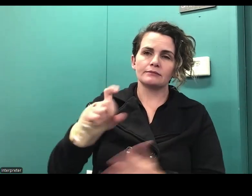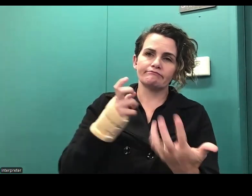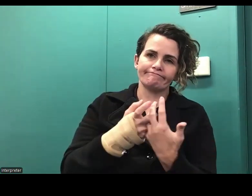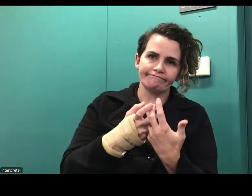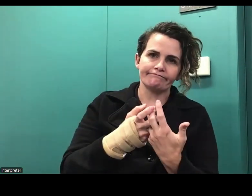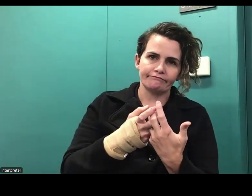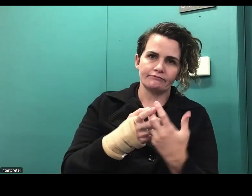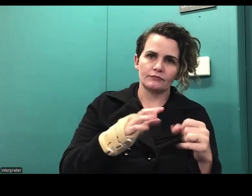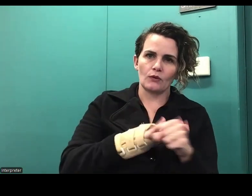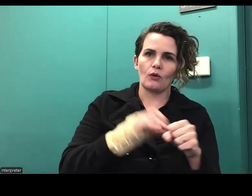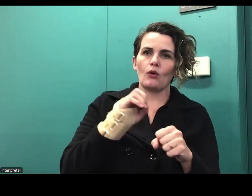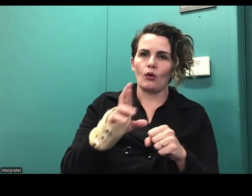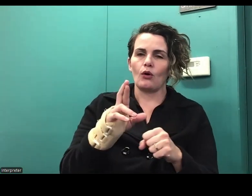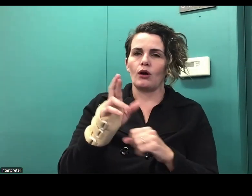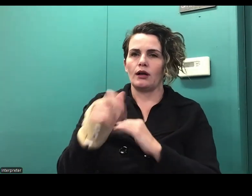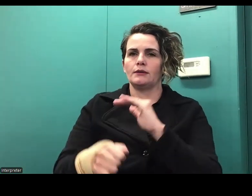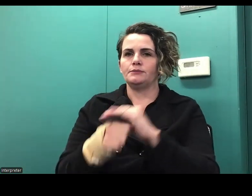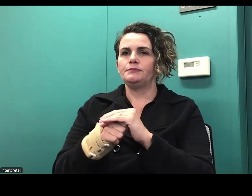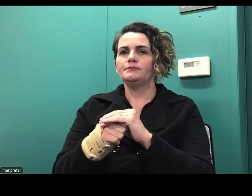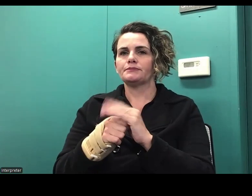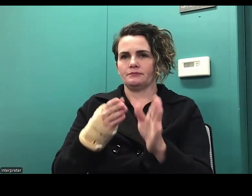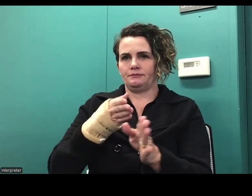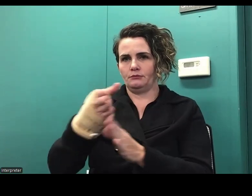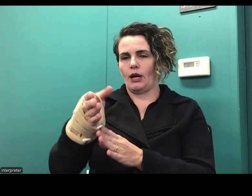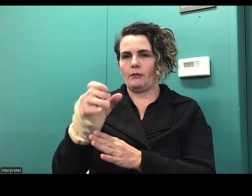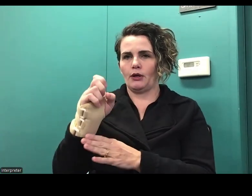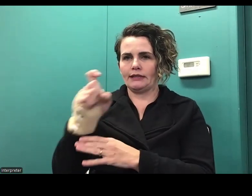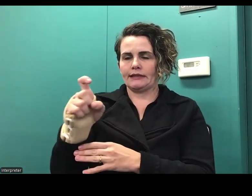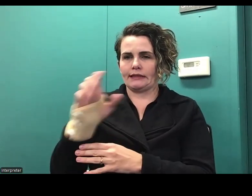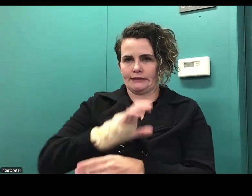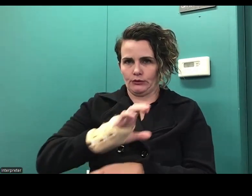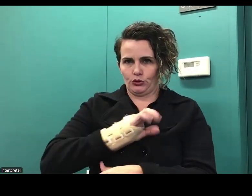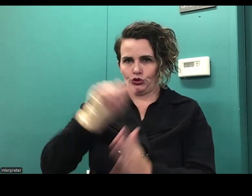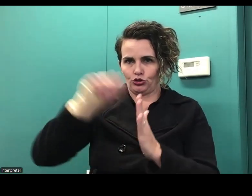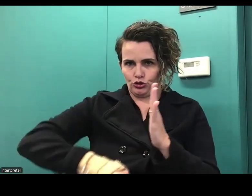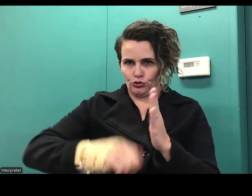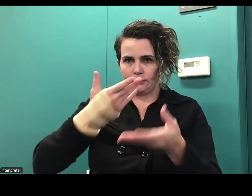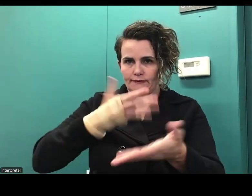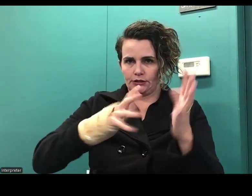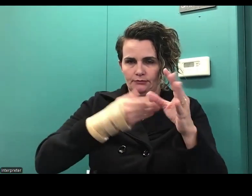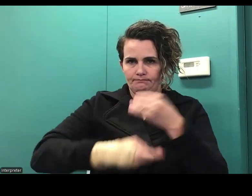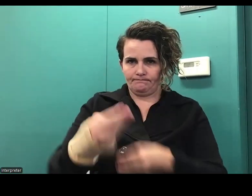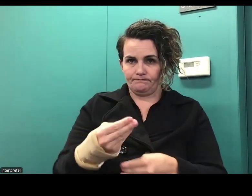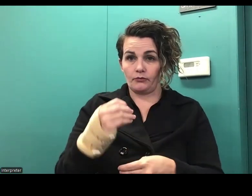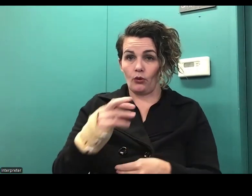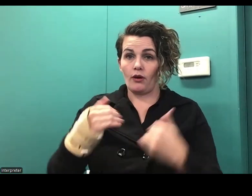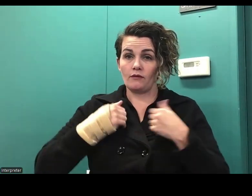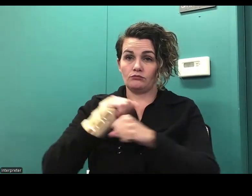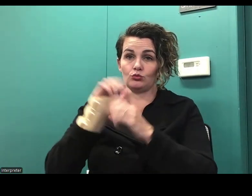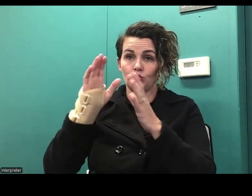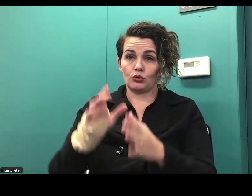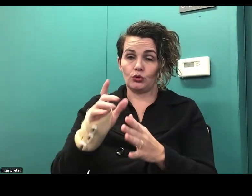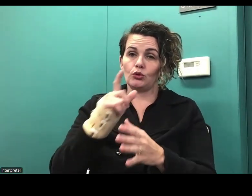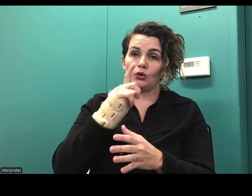to have undergone a primary sex characteristic surgical procedure, or if you have an employee whose duties include the maintenance or cleaning